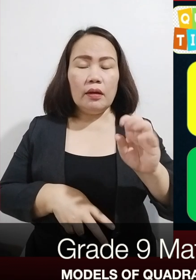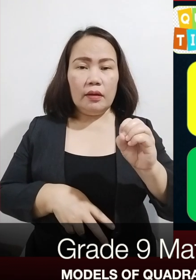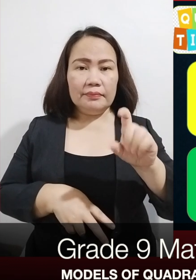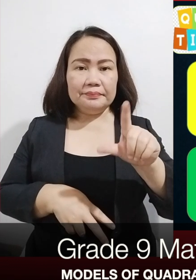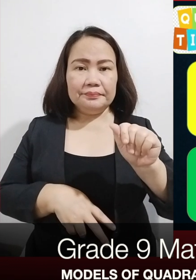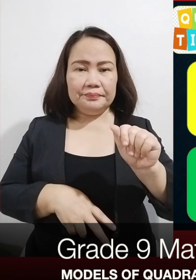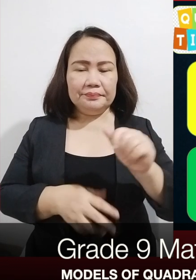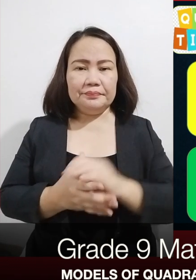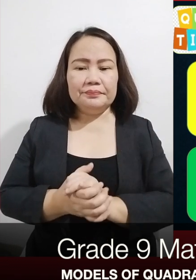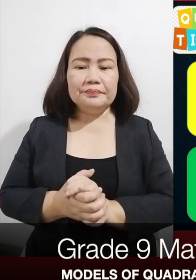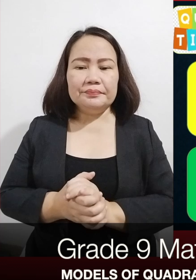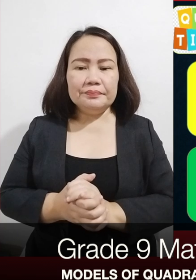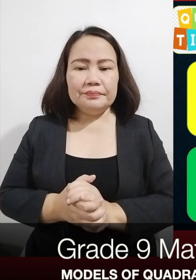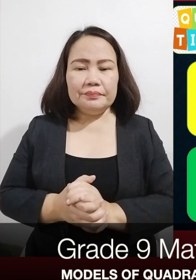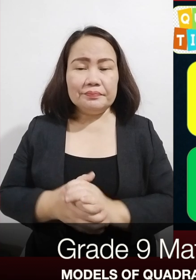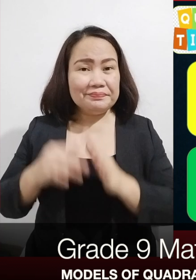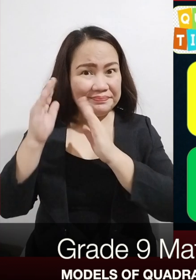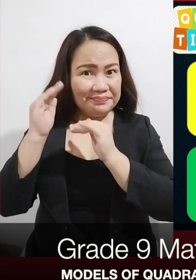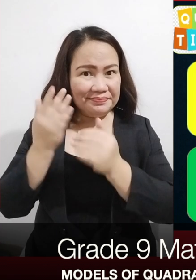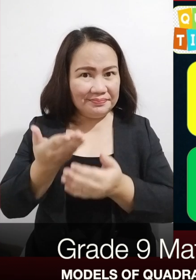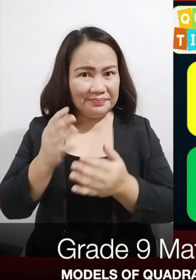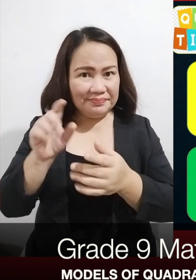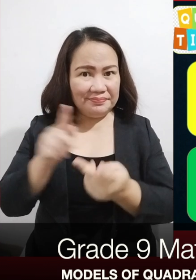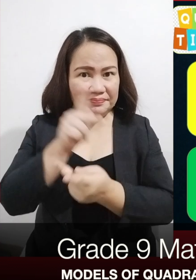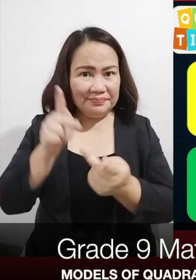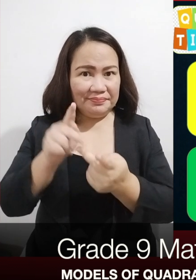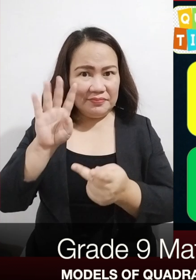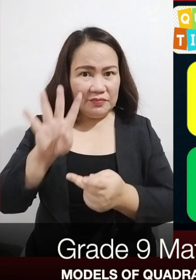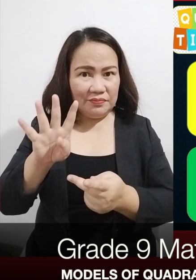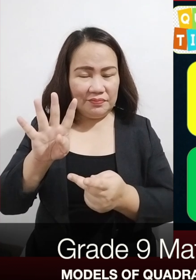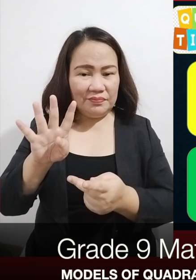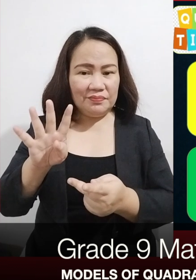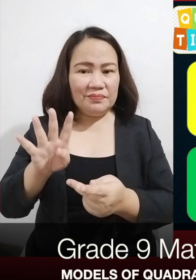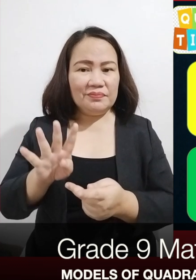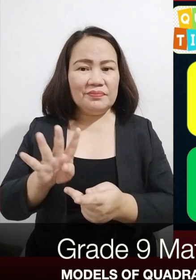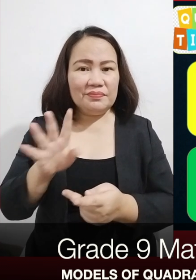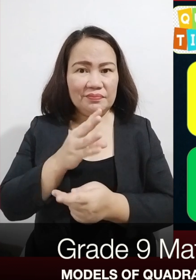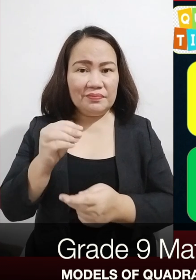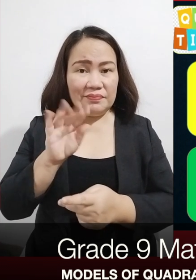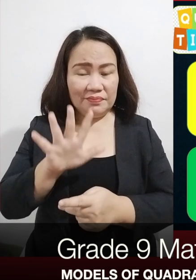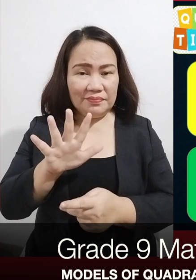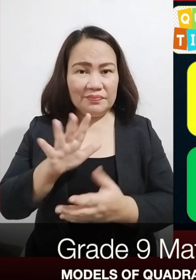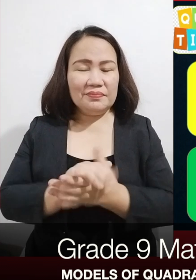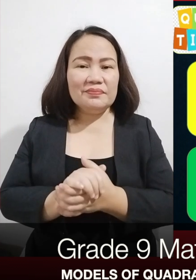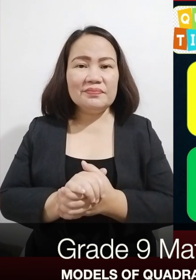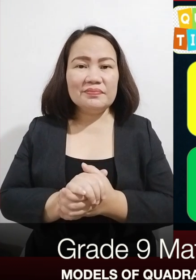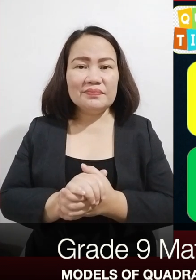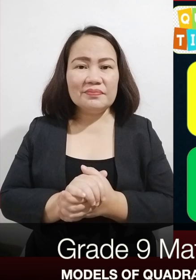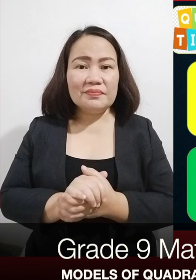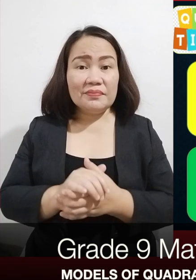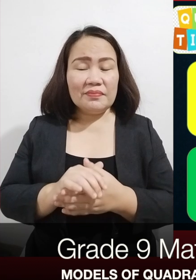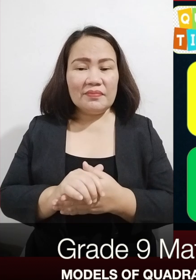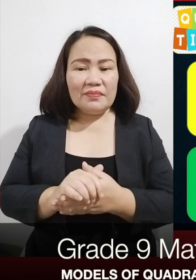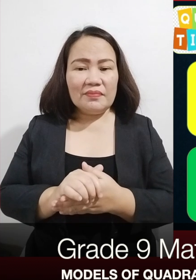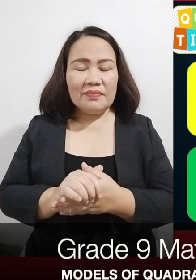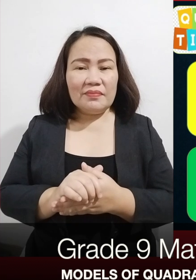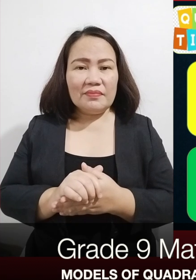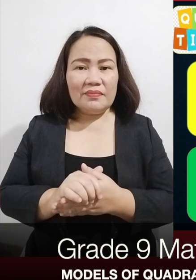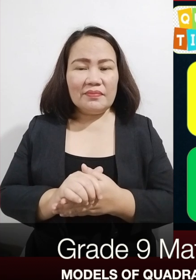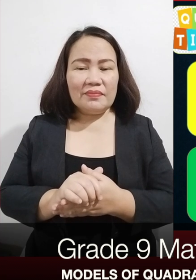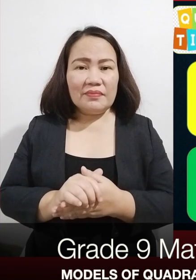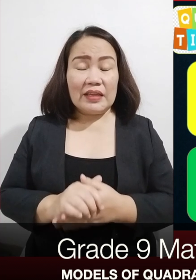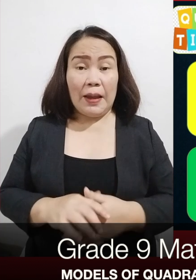be parabola. Alright, I hope you got 4 and 5. And if you got 4 and 5,